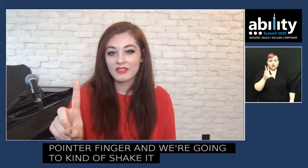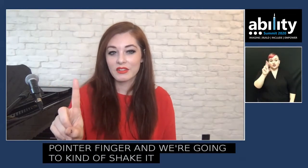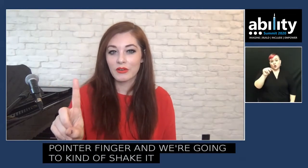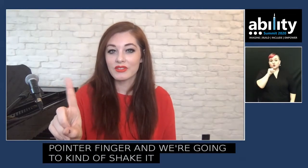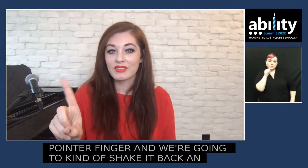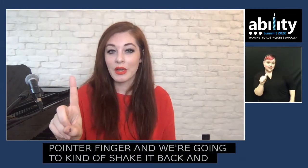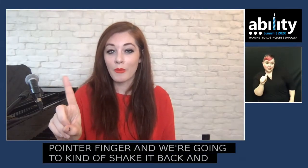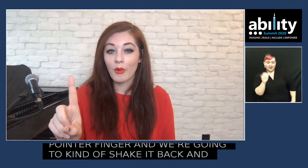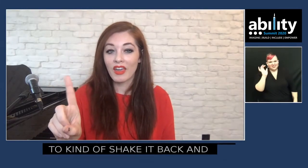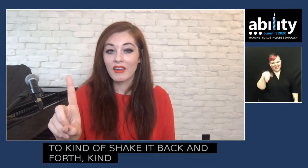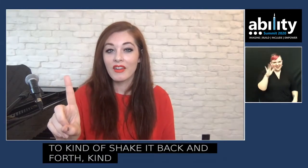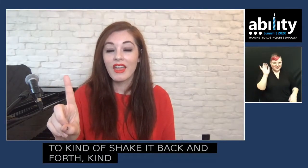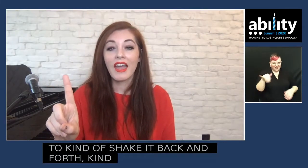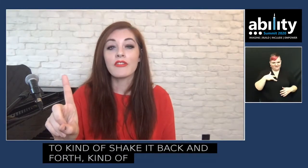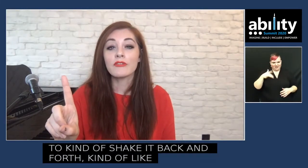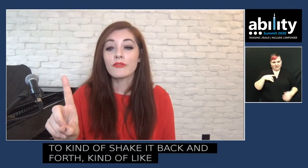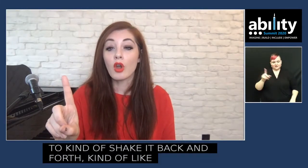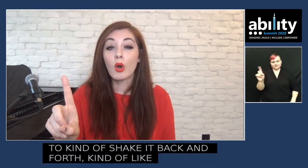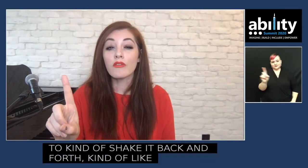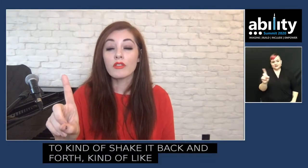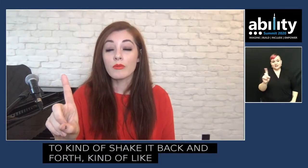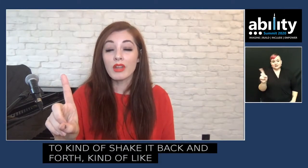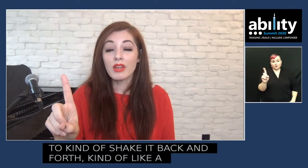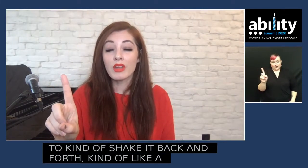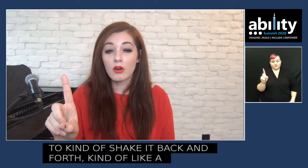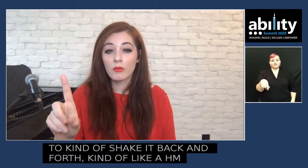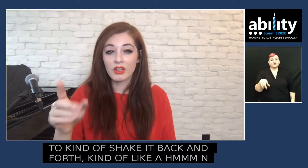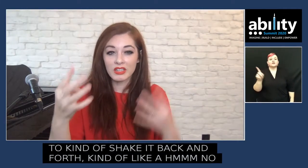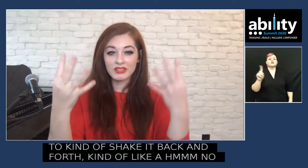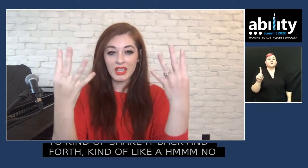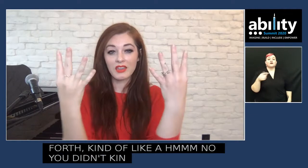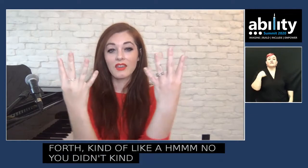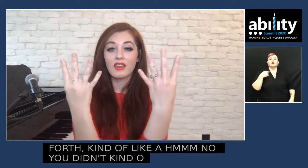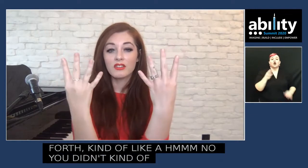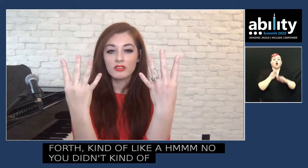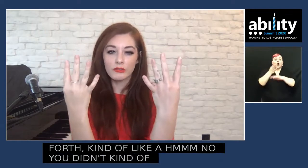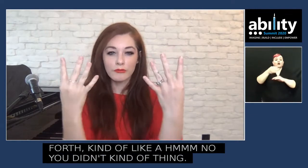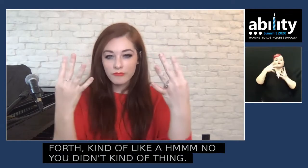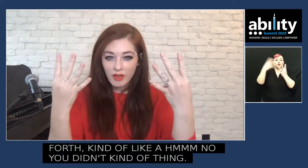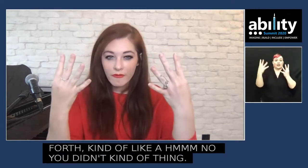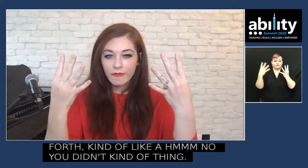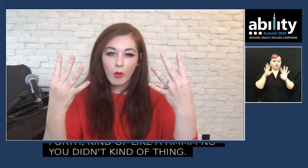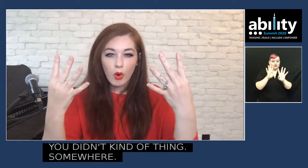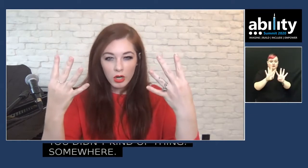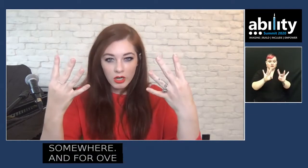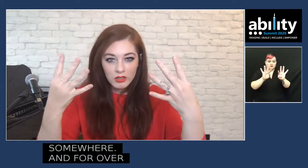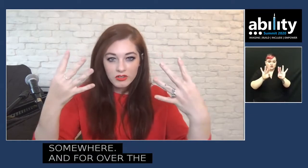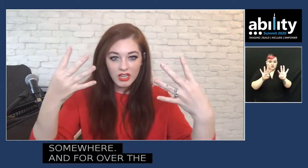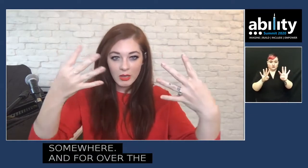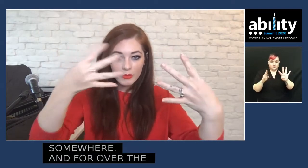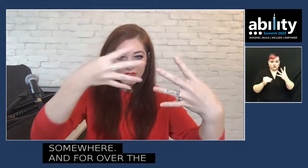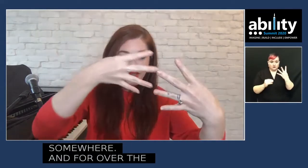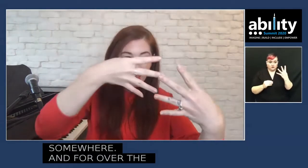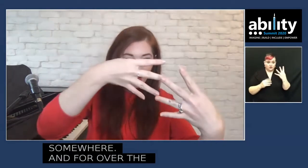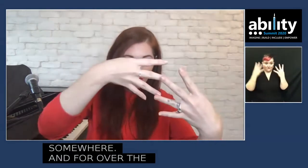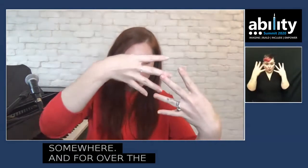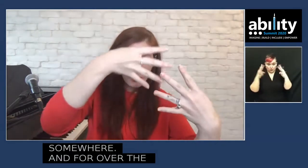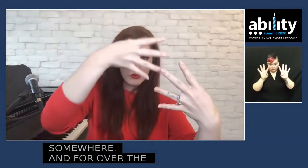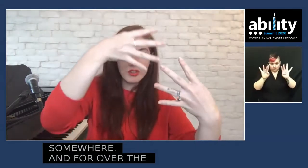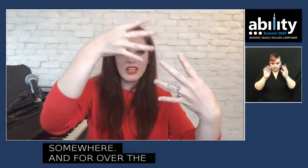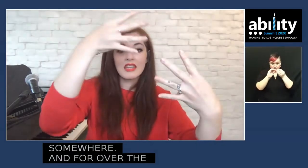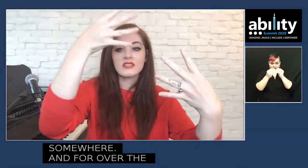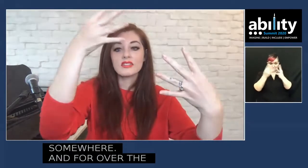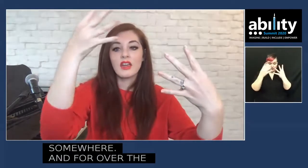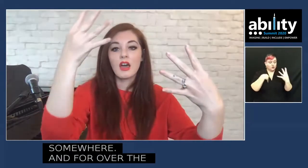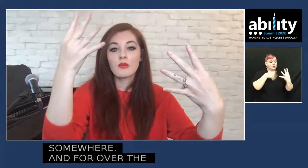thing. So somewhere, and then for over the rainbow, we're gonna take 4 shapes and we're